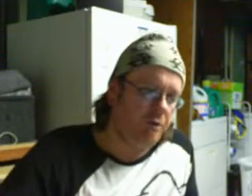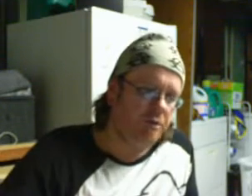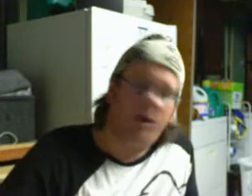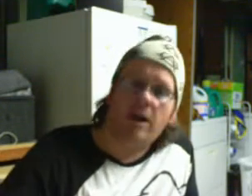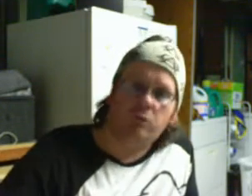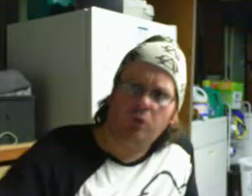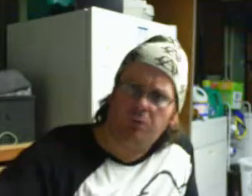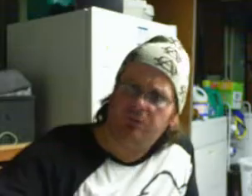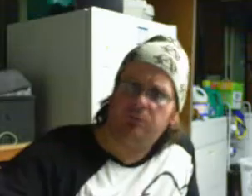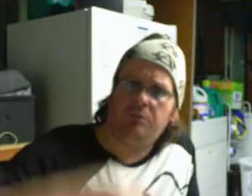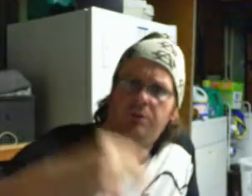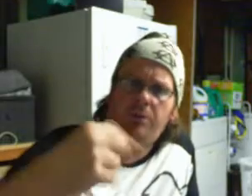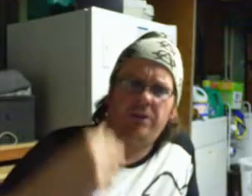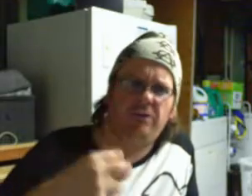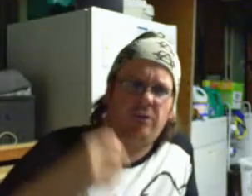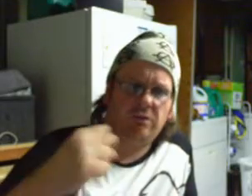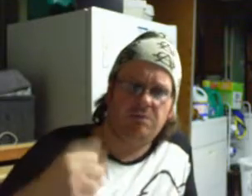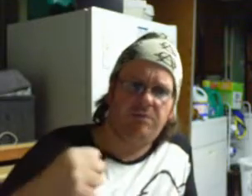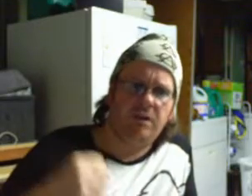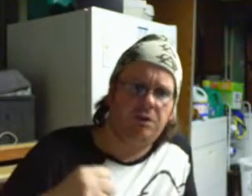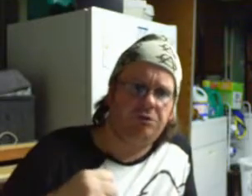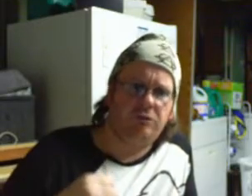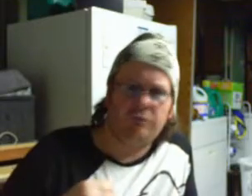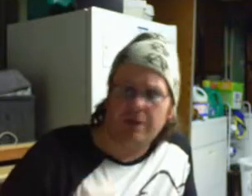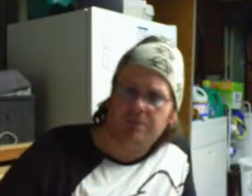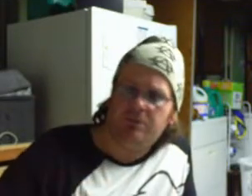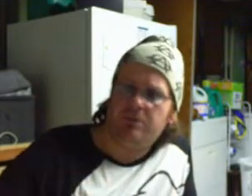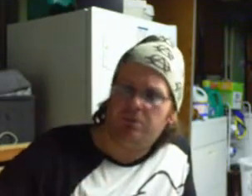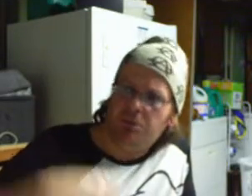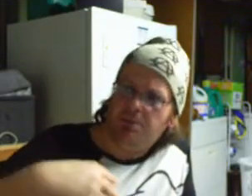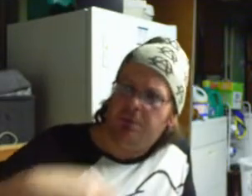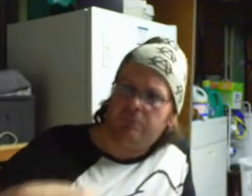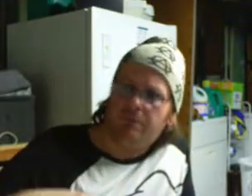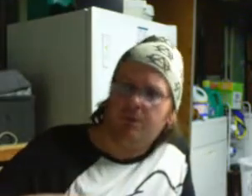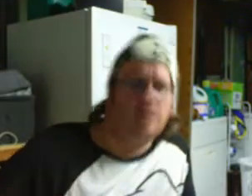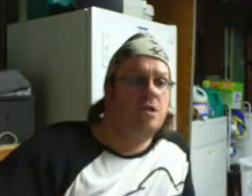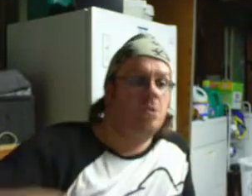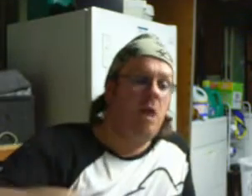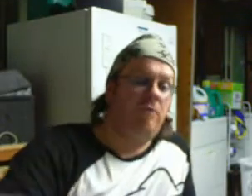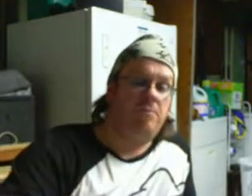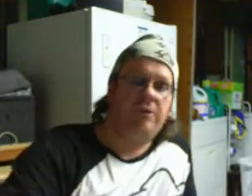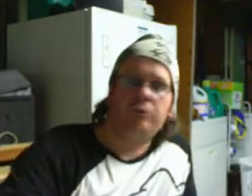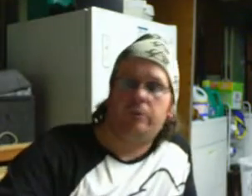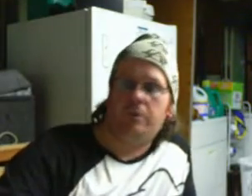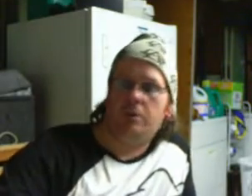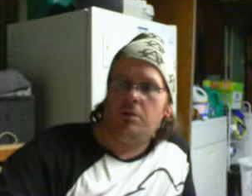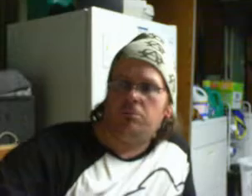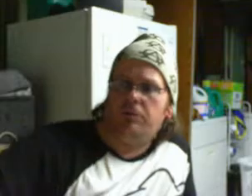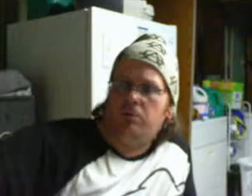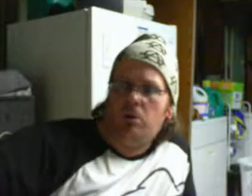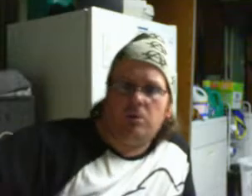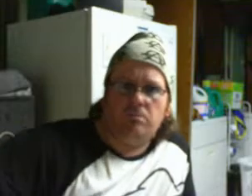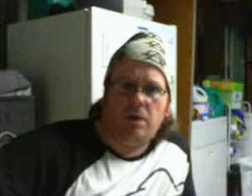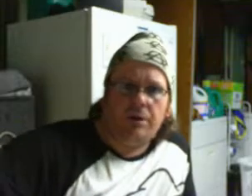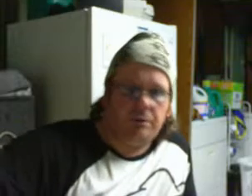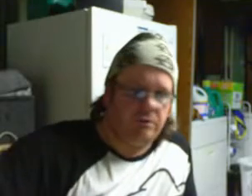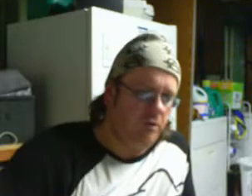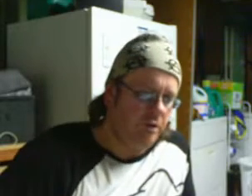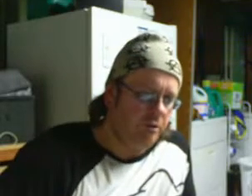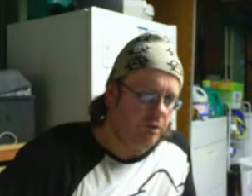entire world, which is one of the things that slips in his dreams. He says, I'm going to make you revered, not from Israel, but from all the monarchs and all the other